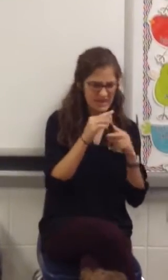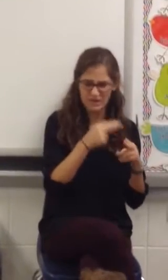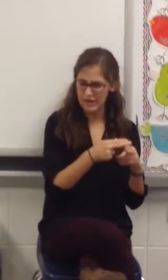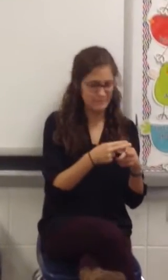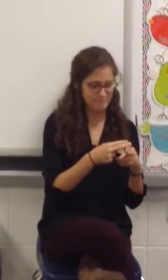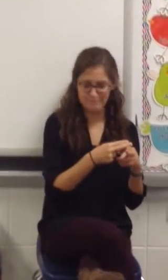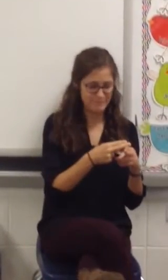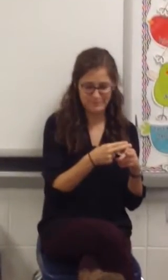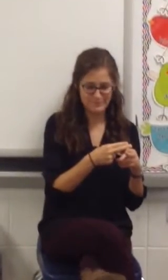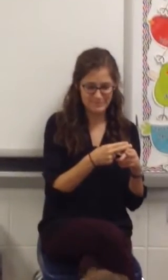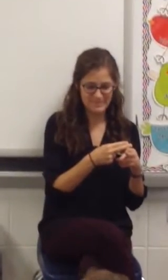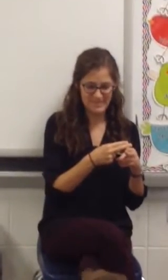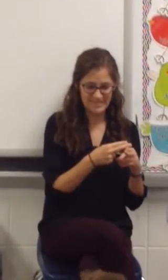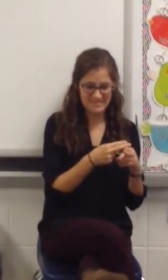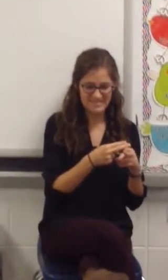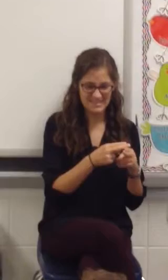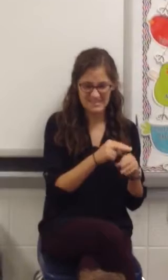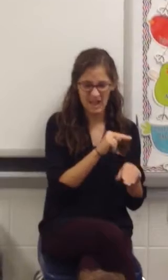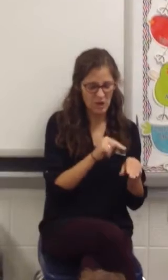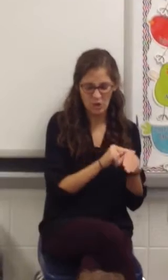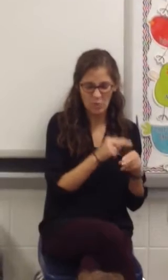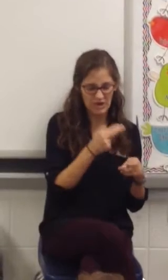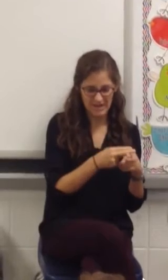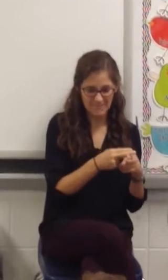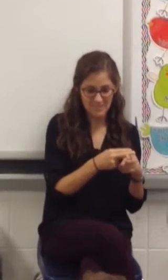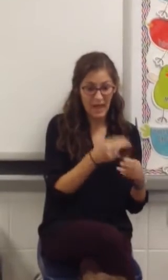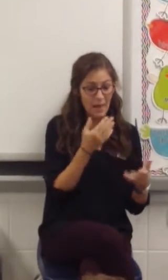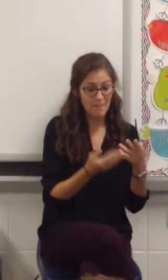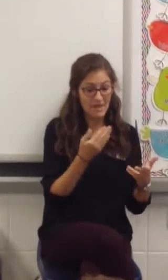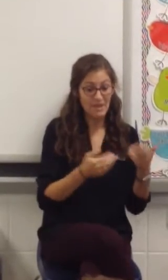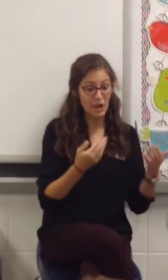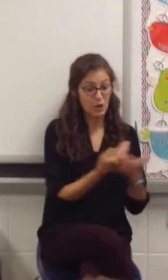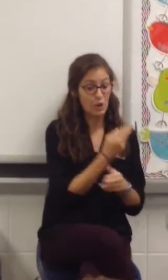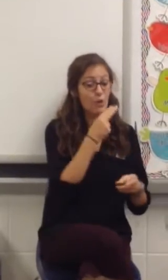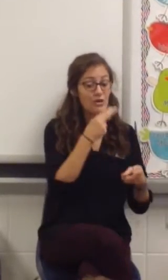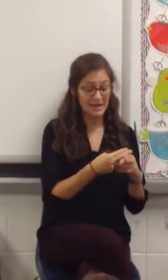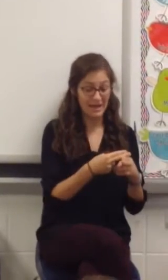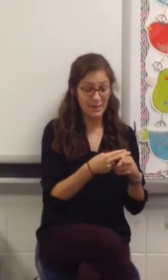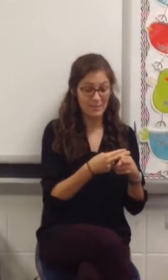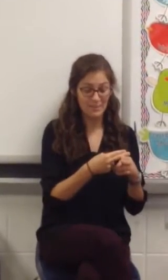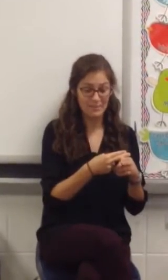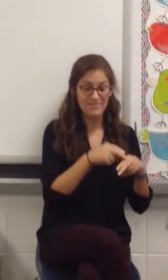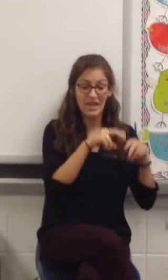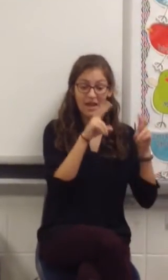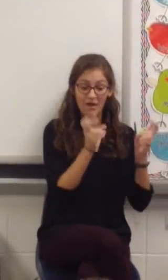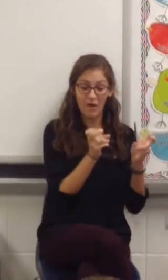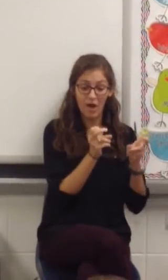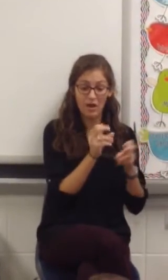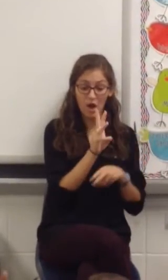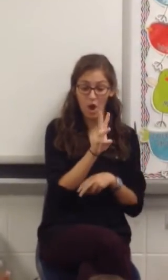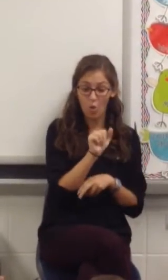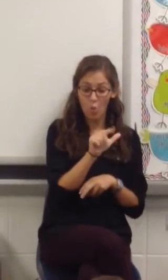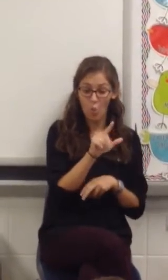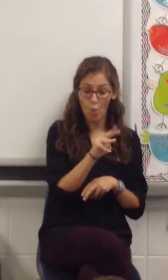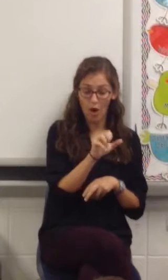it Walmart? But if you decide it's not just store, but it's called Walmart, then